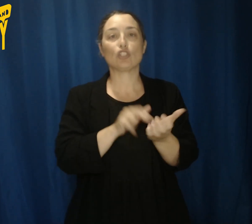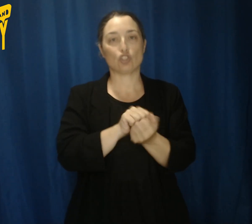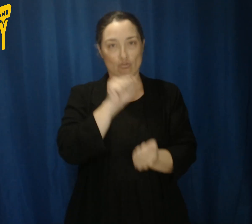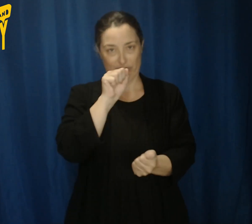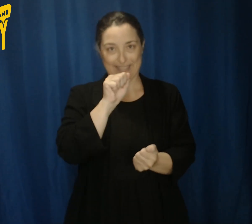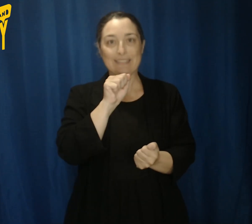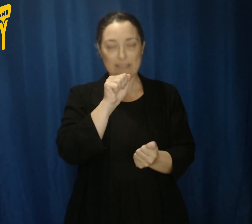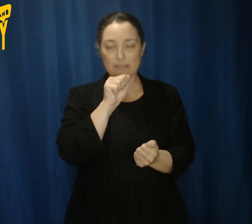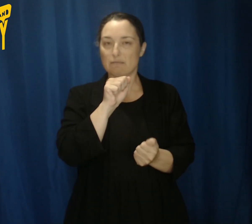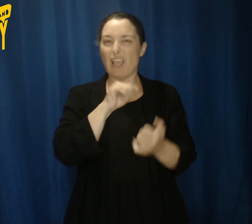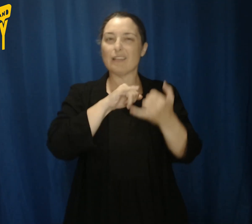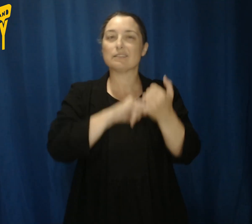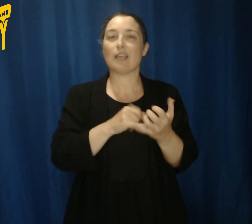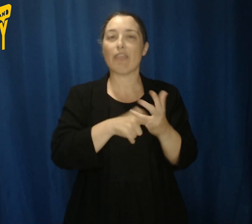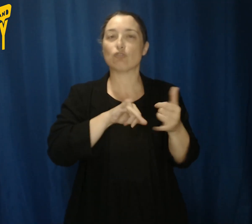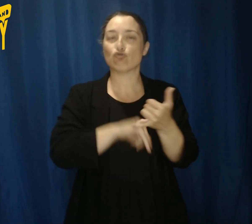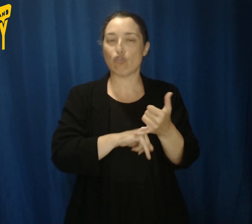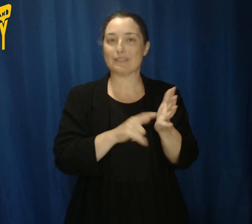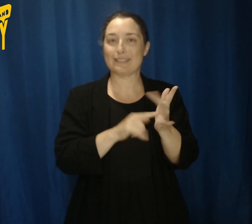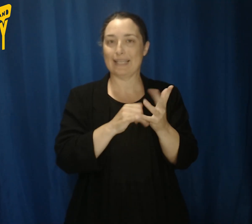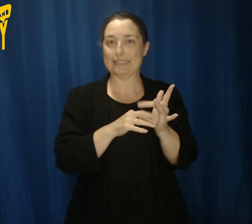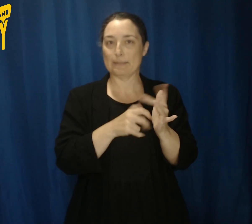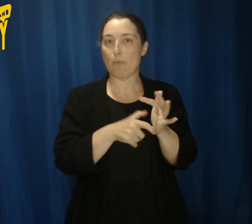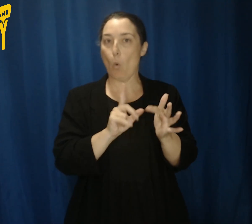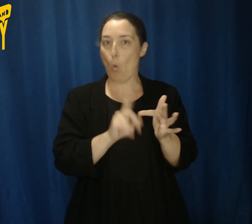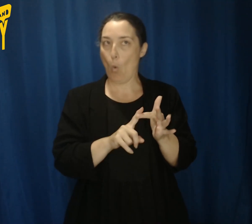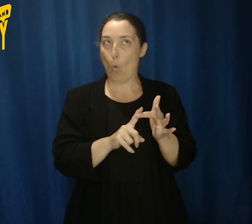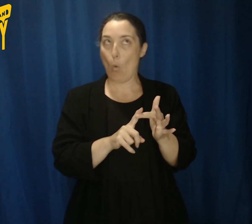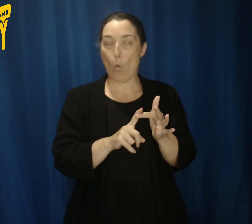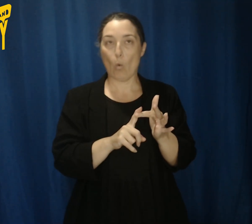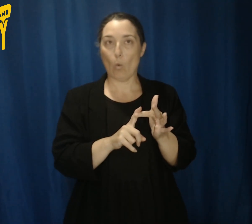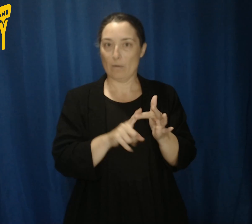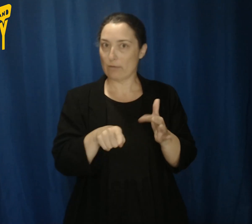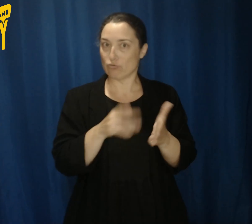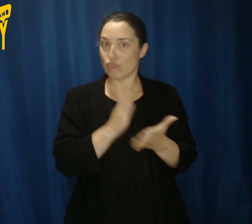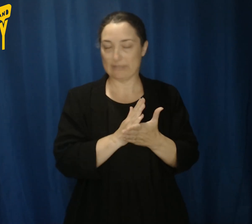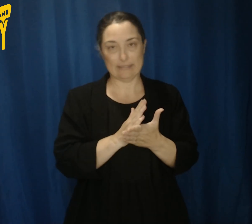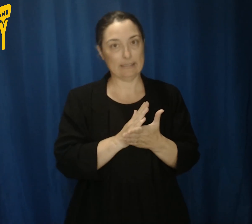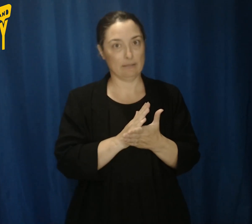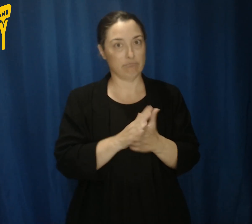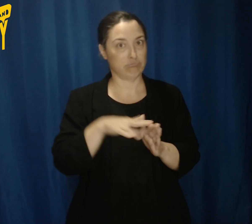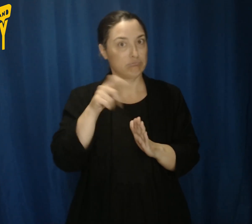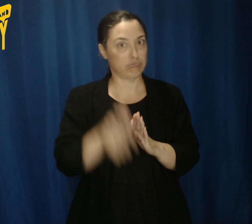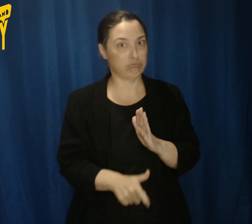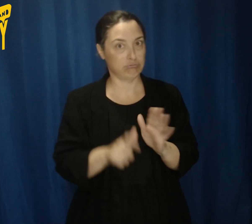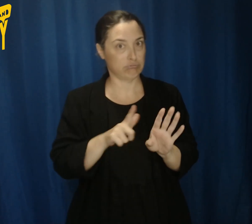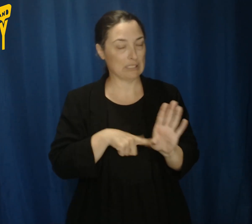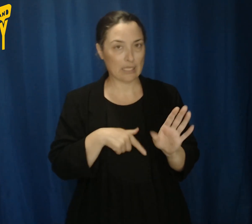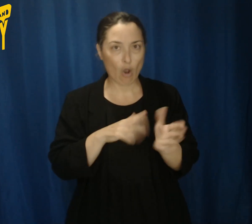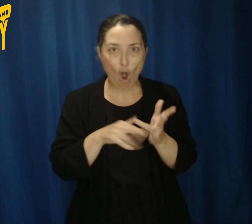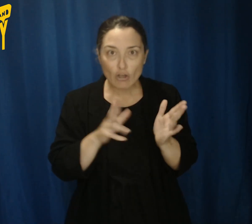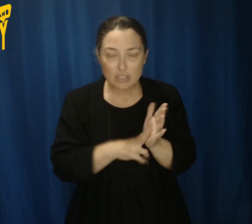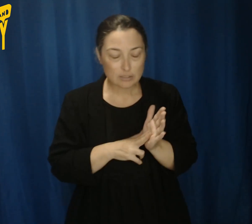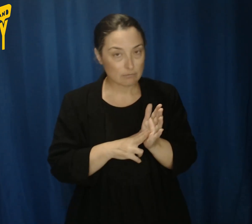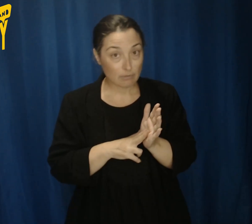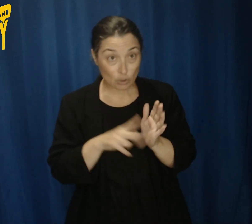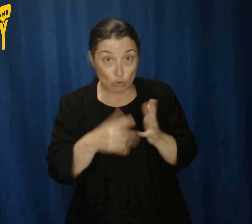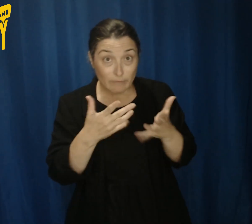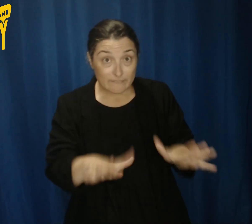Lismore. That was a great year. No, it was a really intense year. Honours is terrible. Have you ever done honours, Nick? I